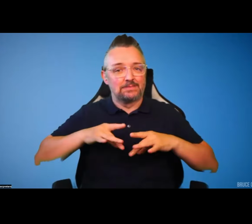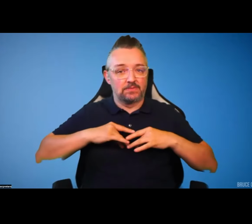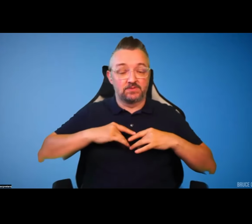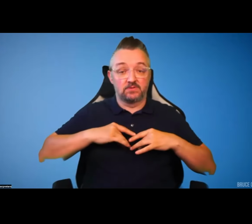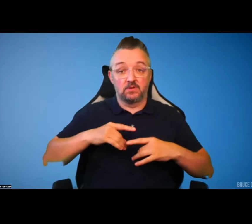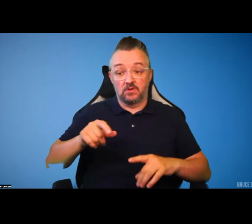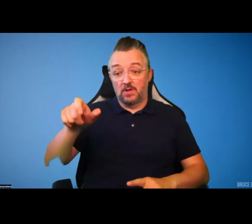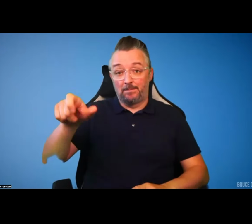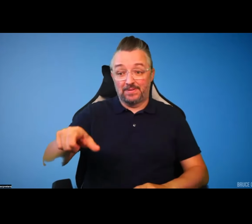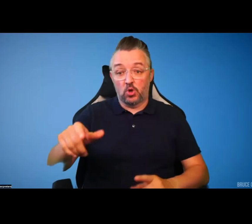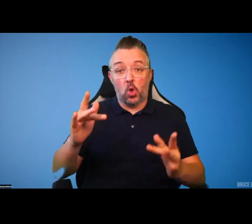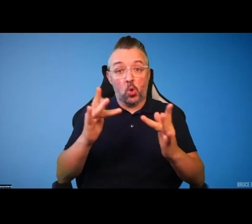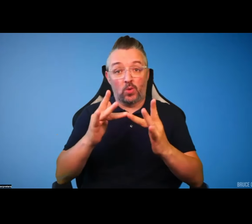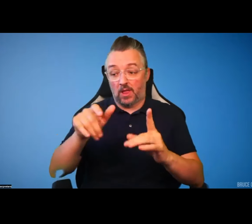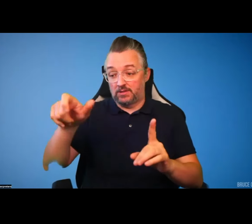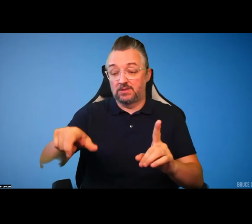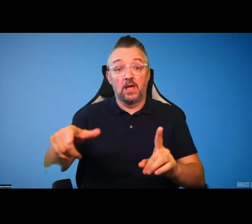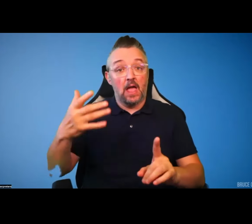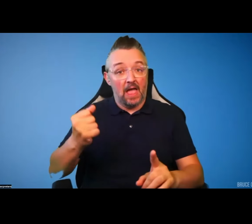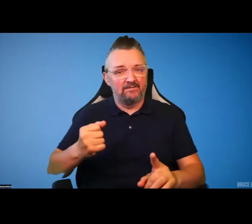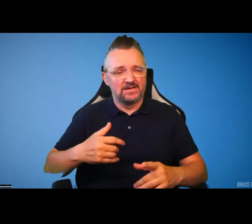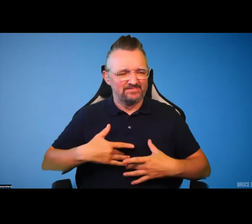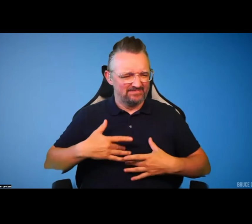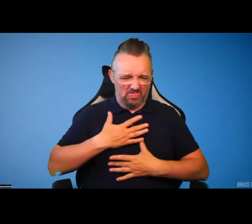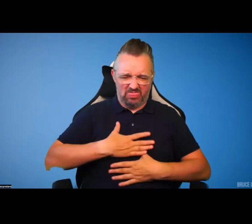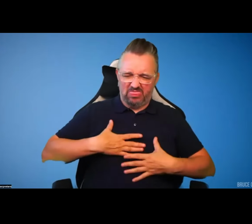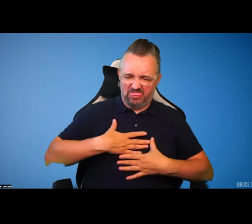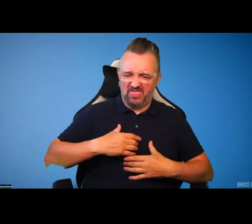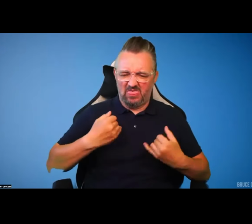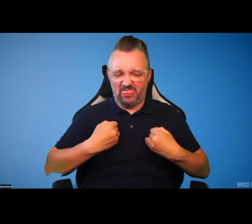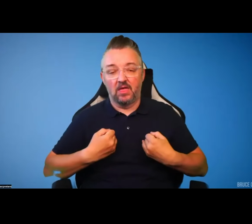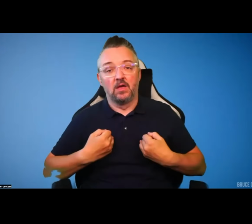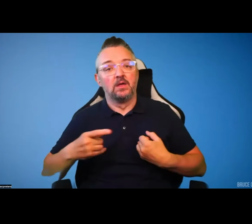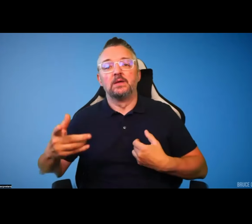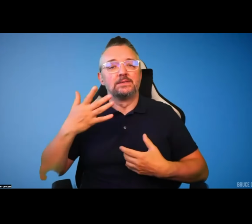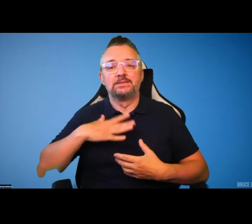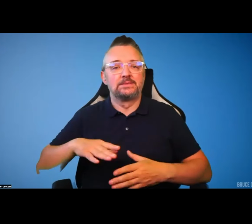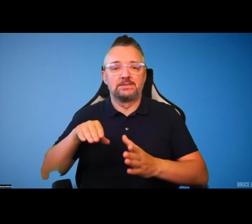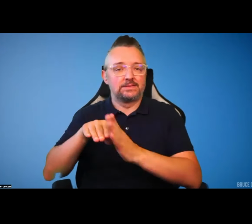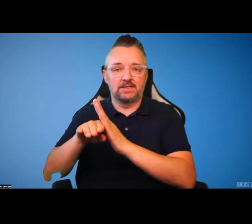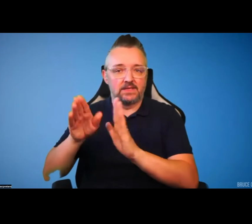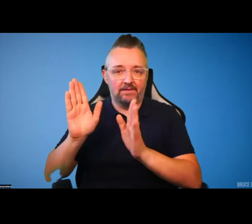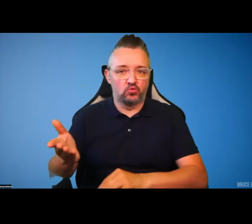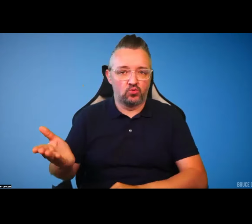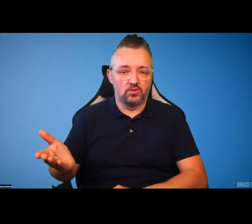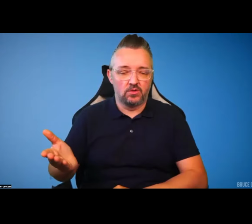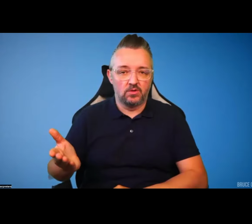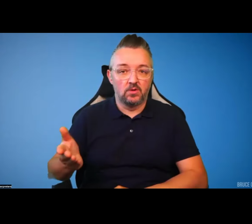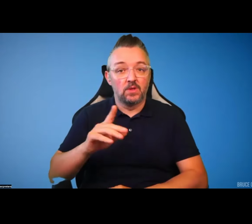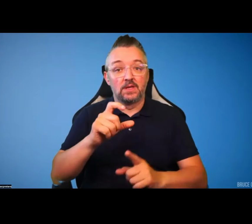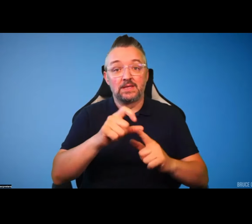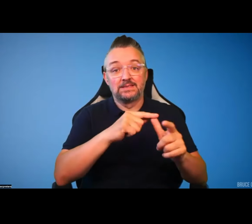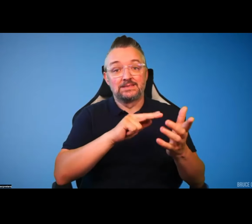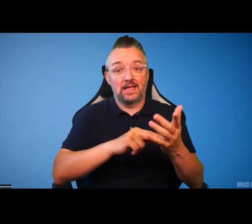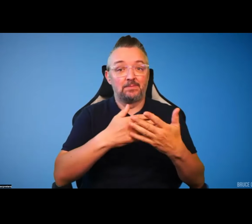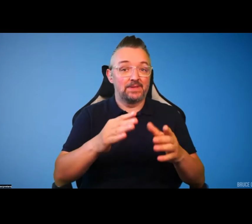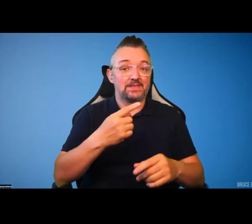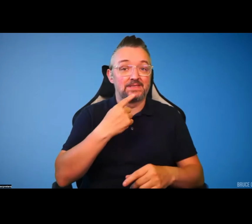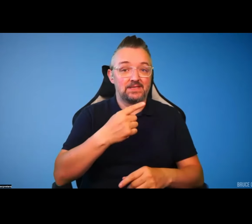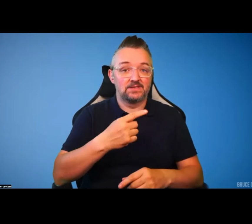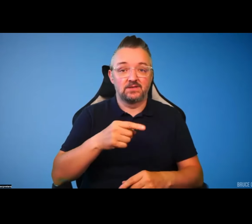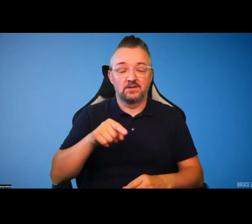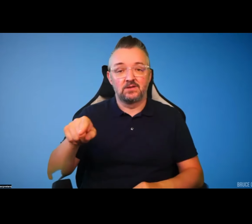has symptoms, you really should get tested, and that's the main action for a contact, to monitor for any symptoms in themselves. And as Dan says, might be what we